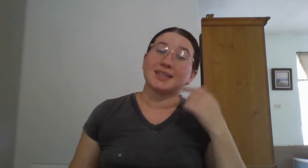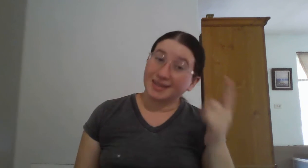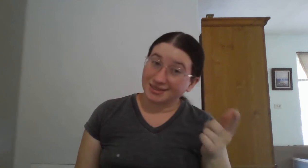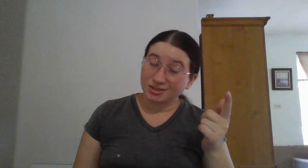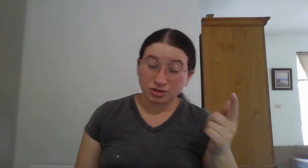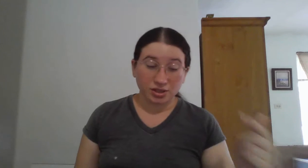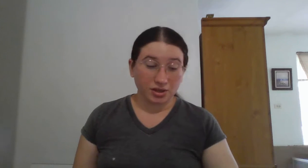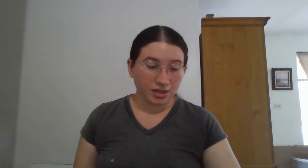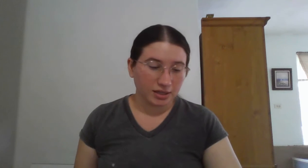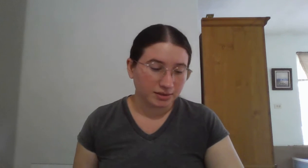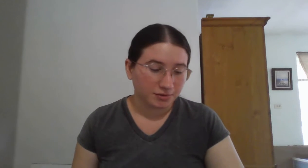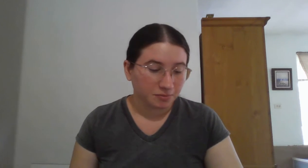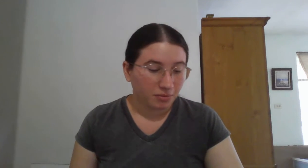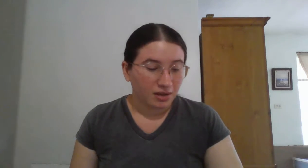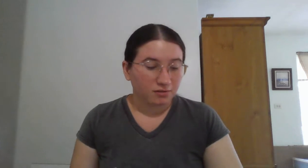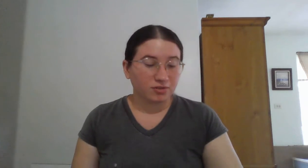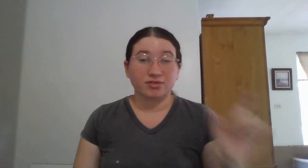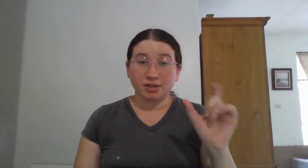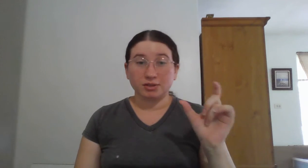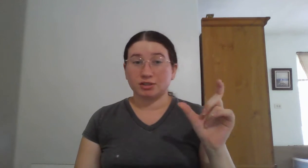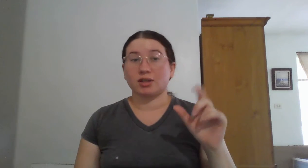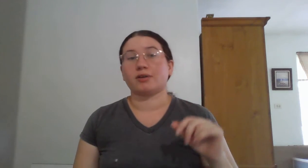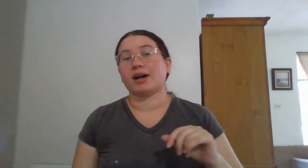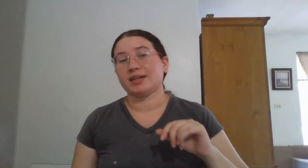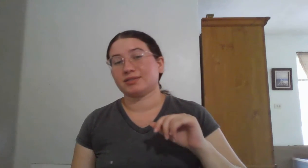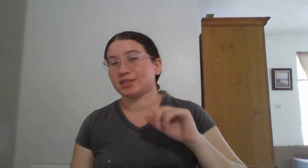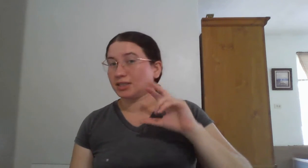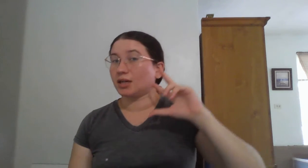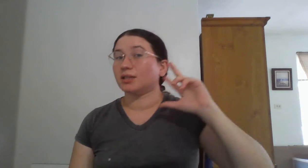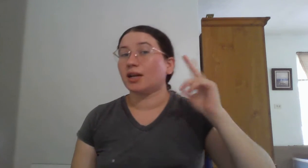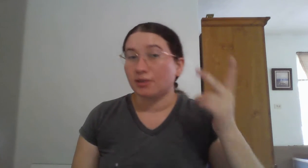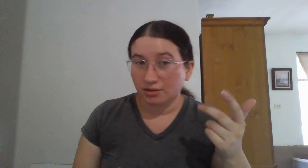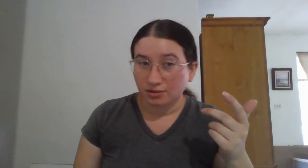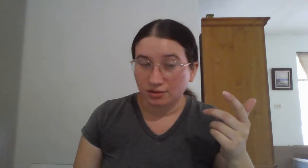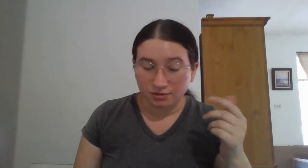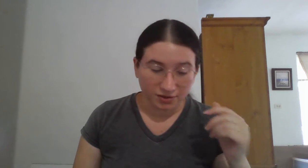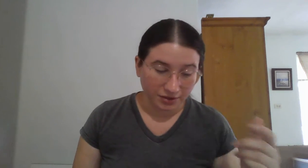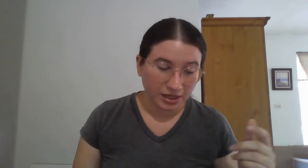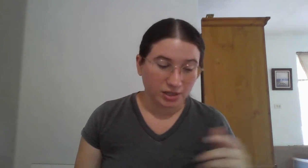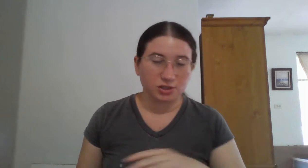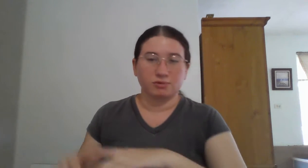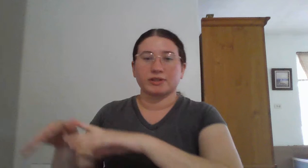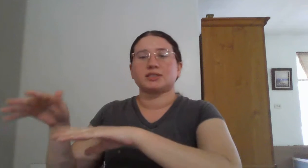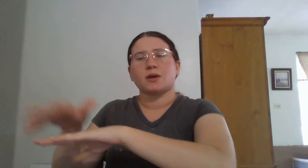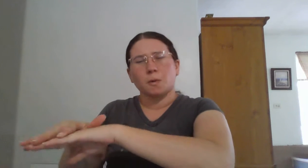Now the interesting thing is, for very slow, I have seen another variation where it's